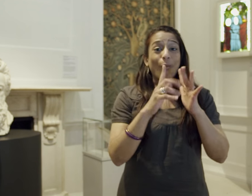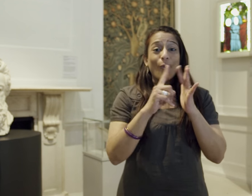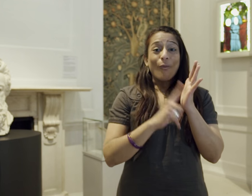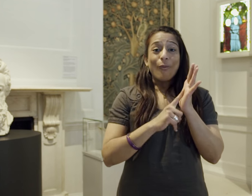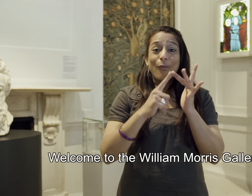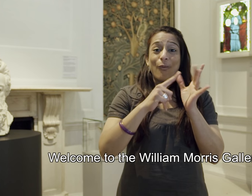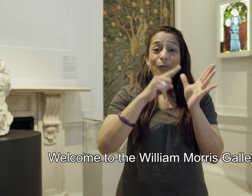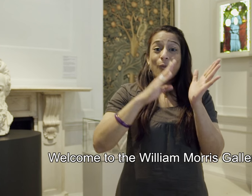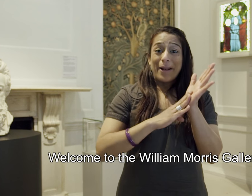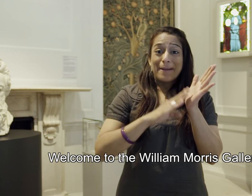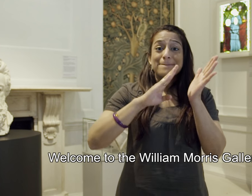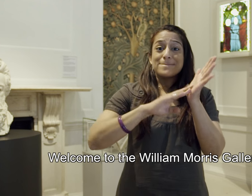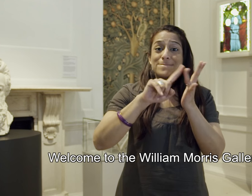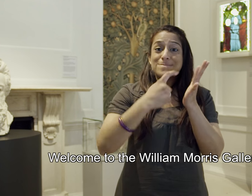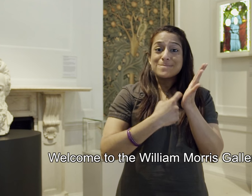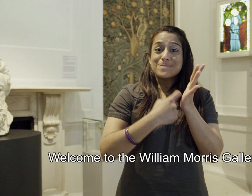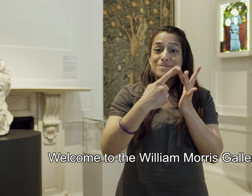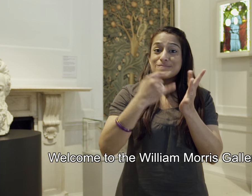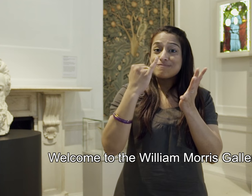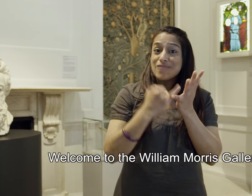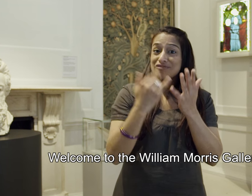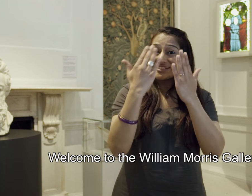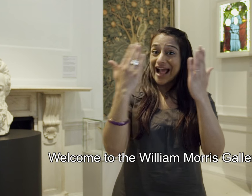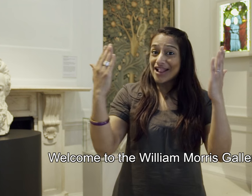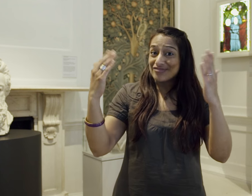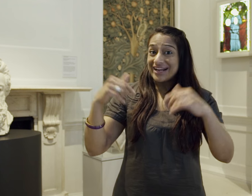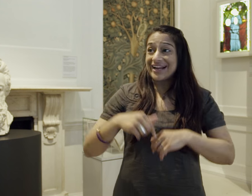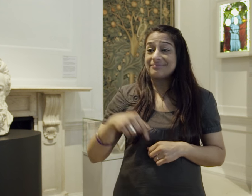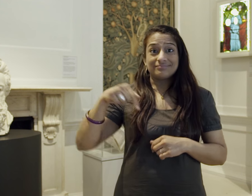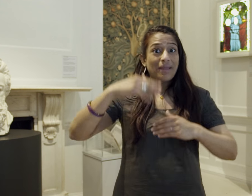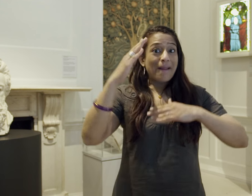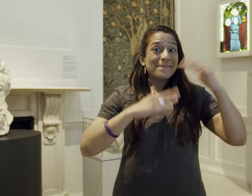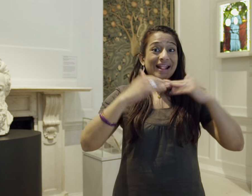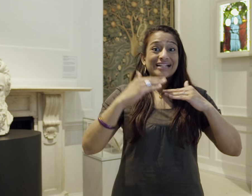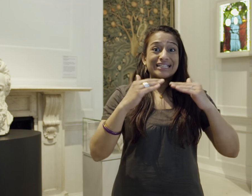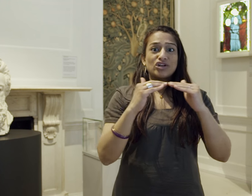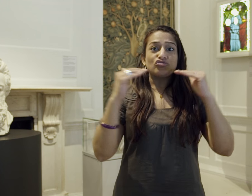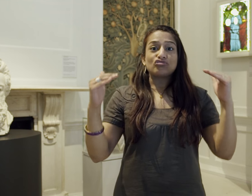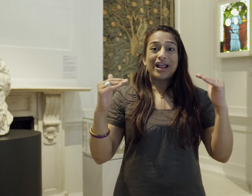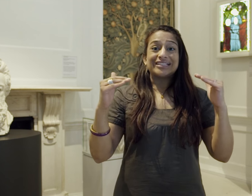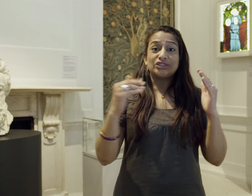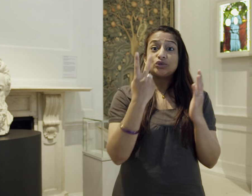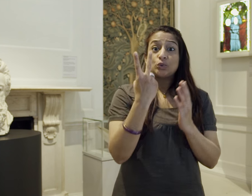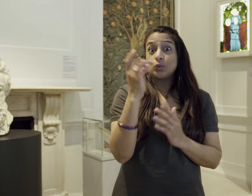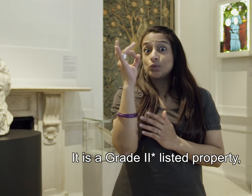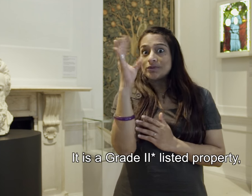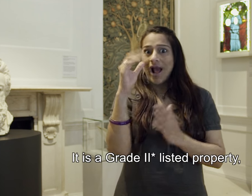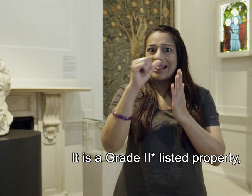welcome to the William Morris gallery it is a grade